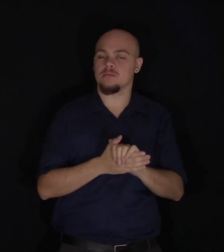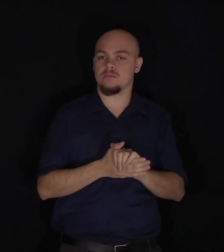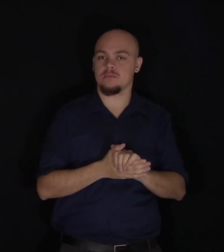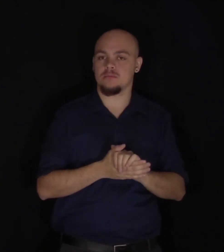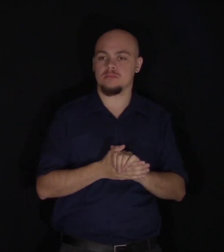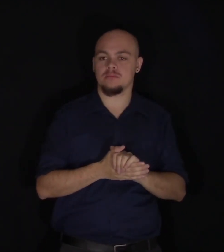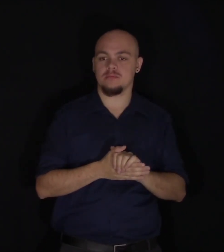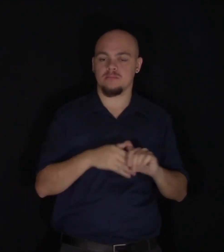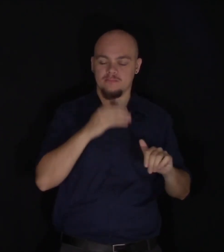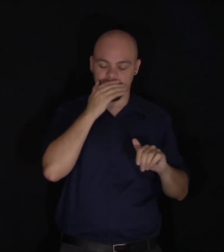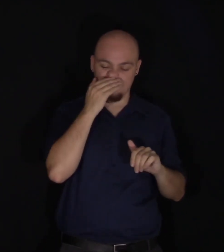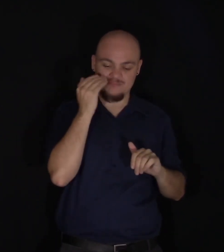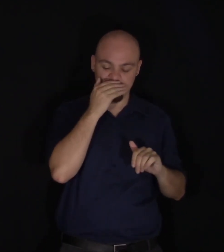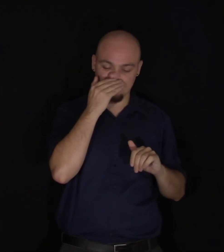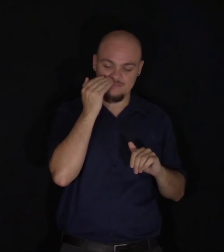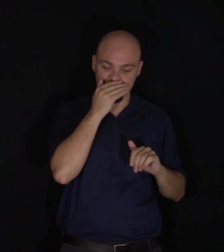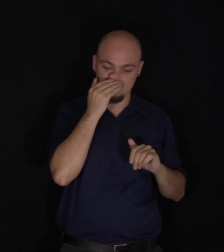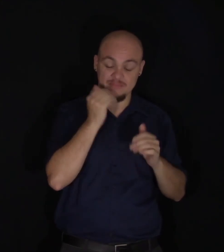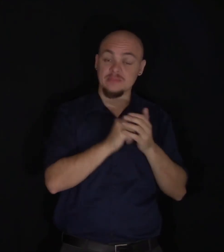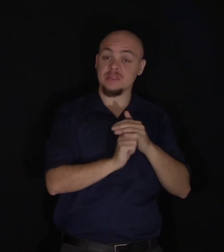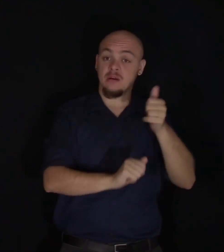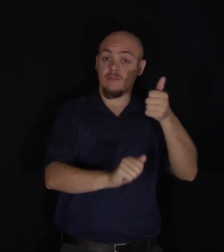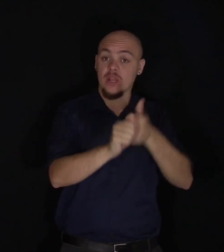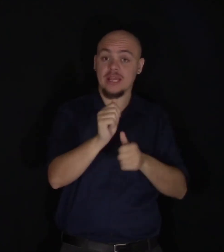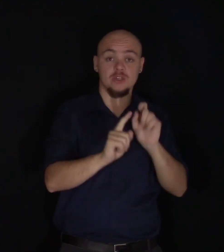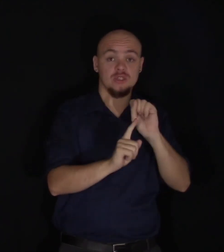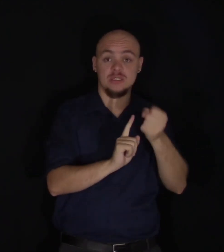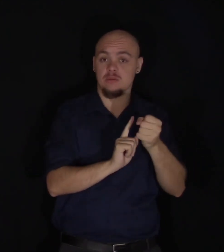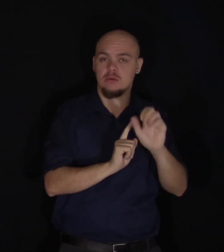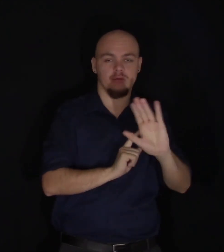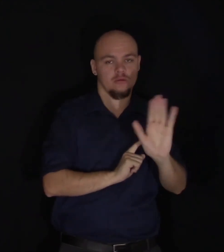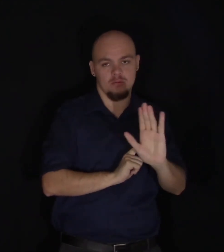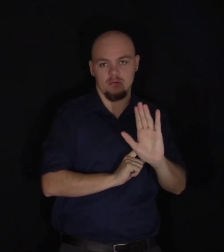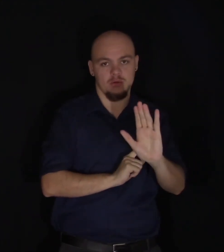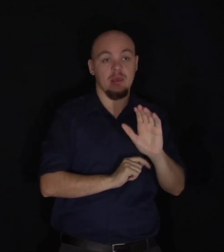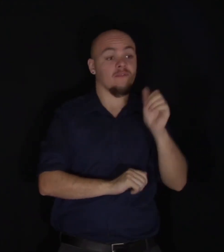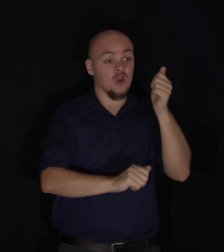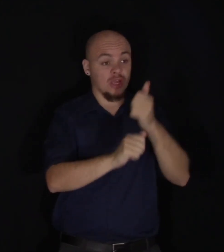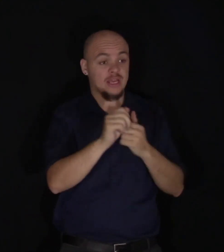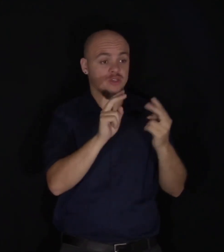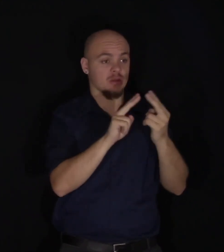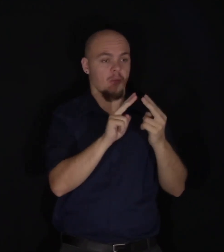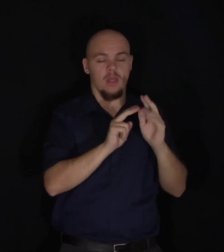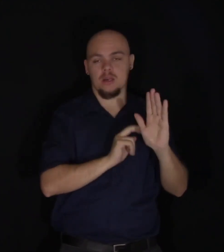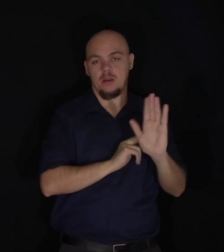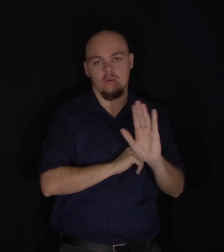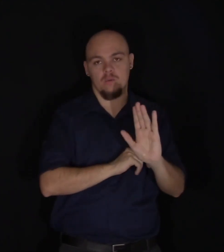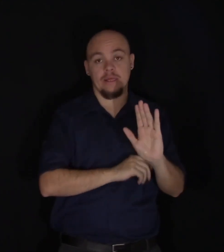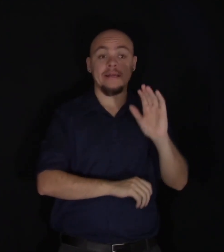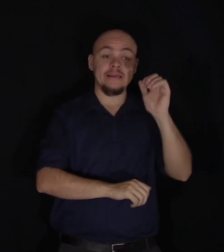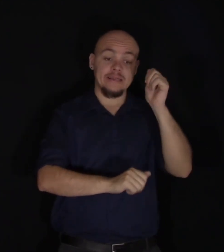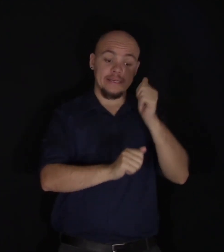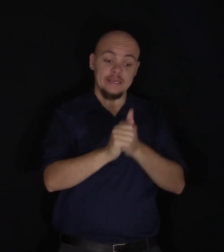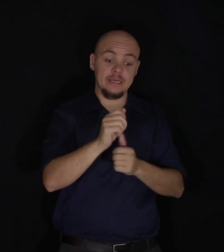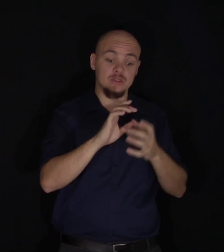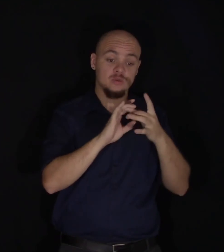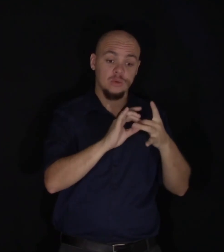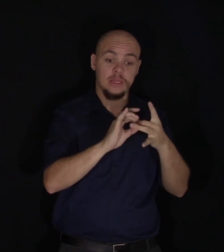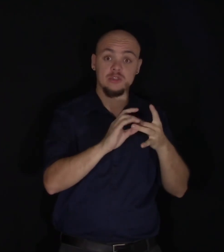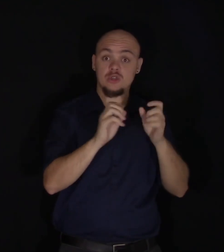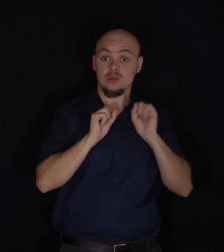Lastly, these skills aren't for every situation, and they're not for every couple. Frankly, not every relationship should